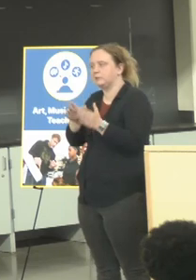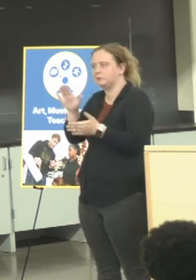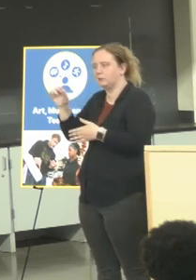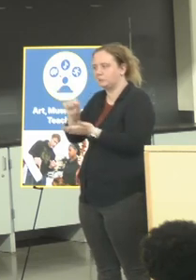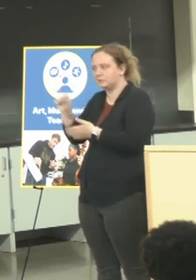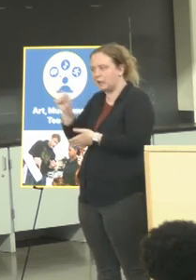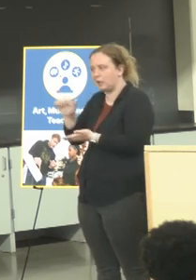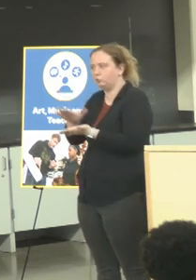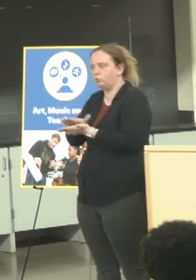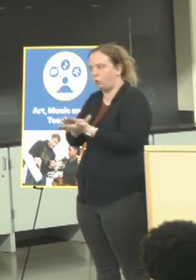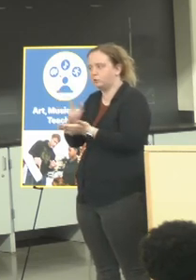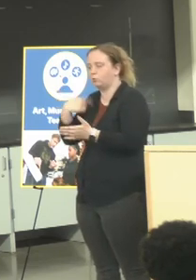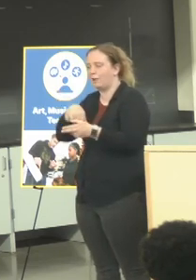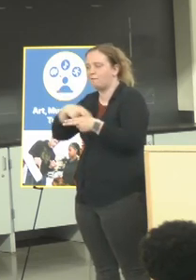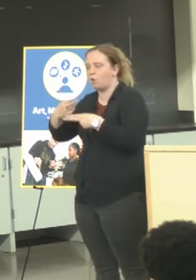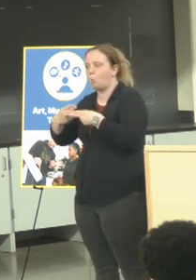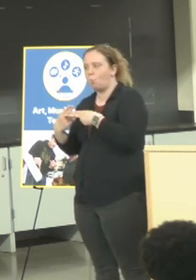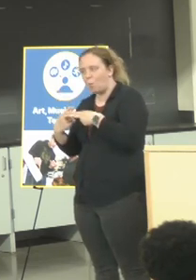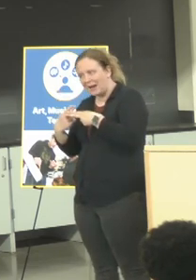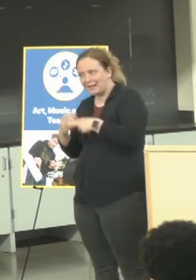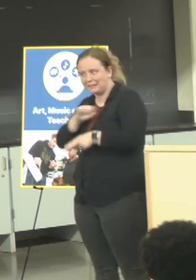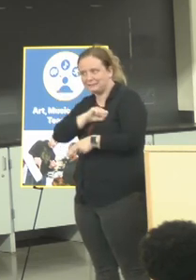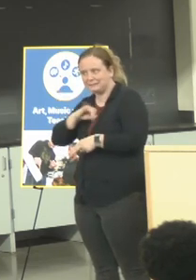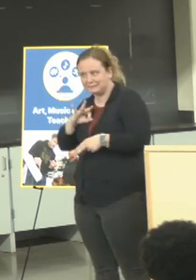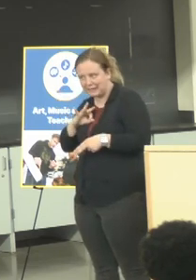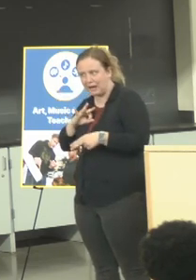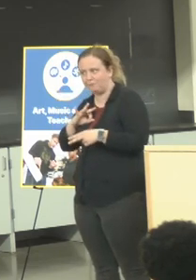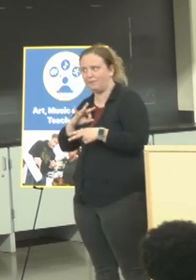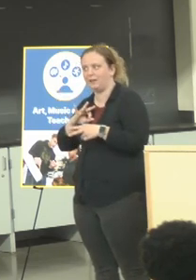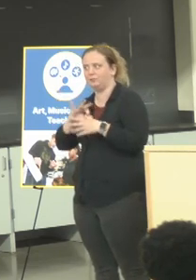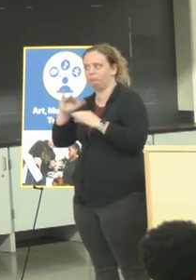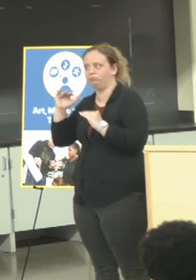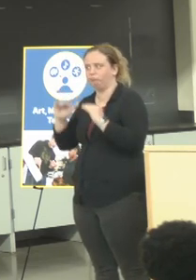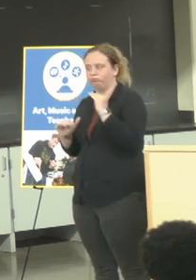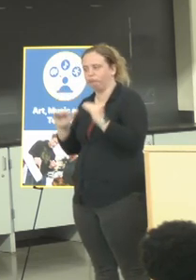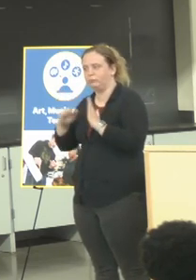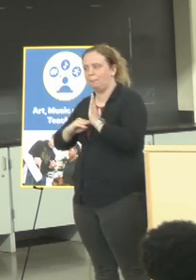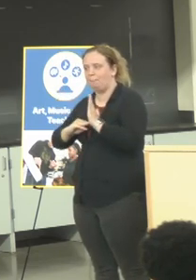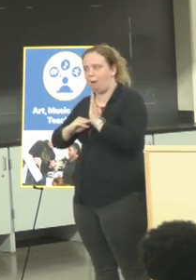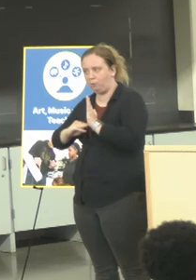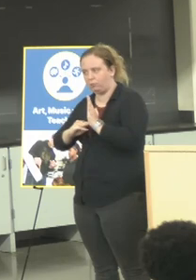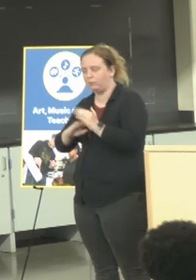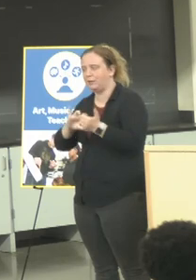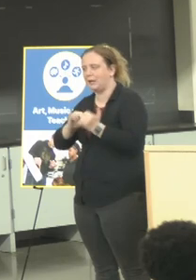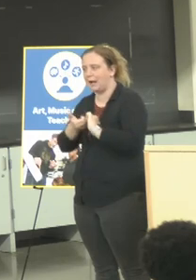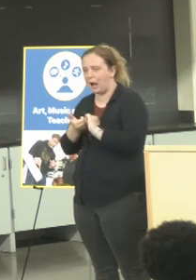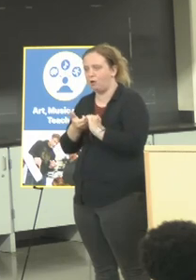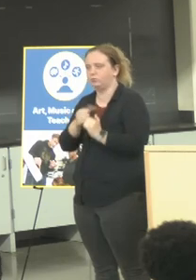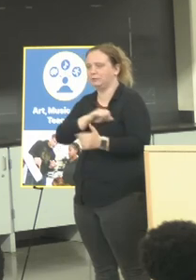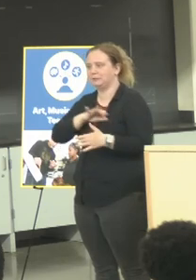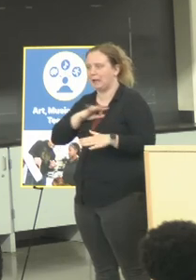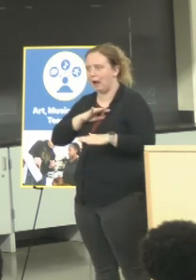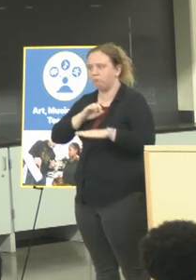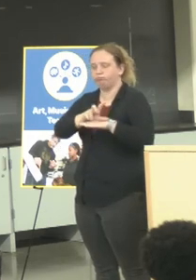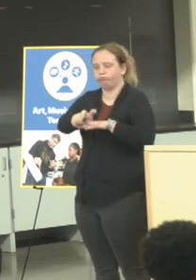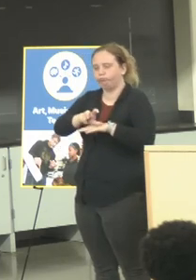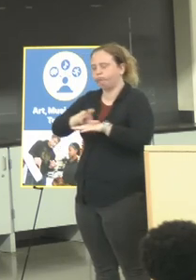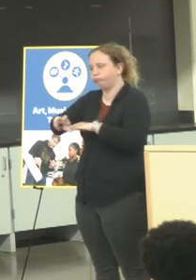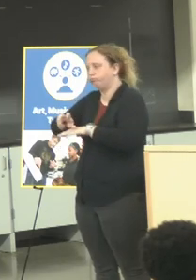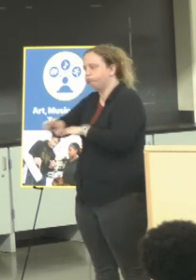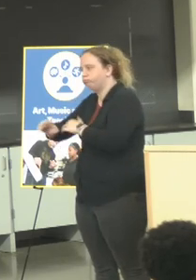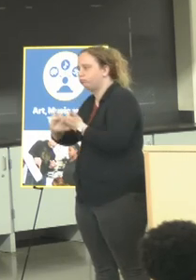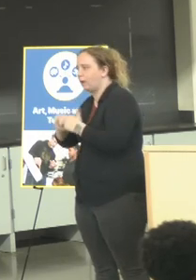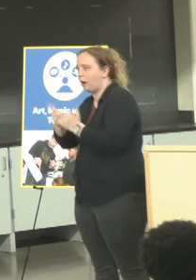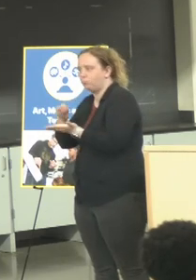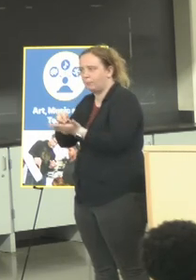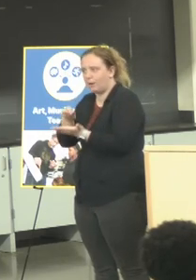drives the staffing in the schools, the way the funding is allocated to the schools. There's a group of principals and